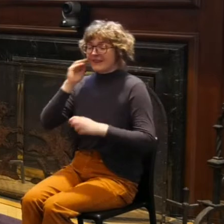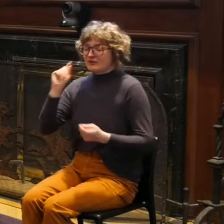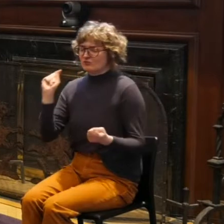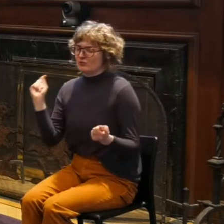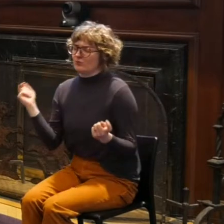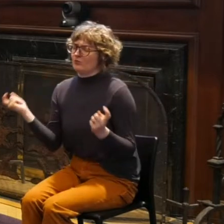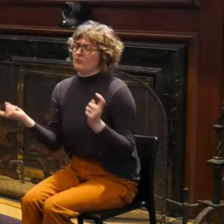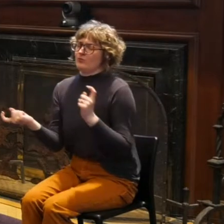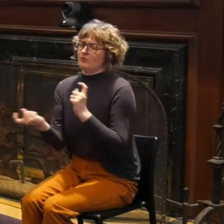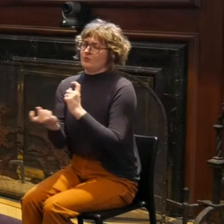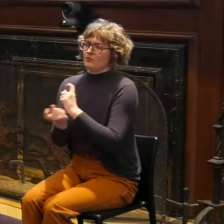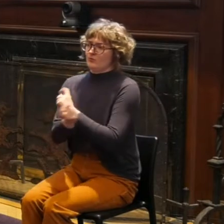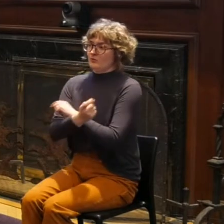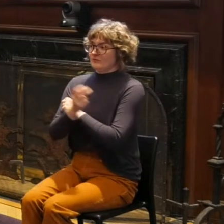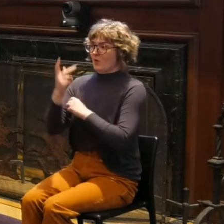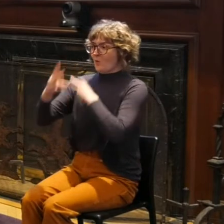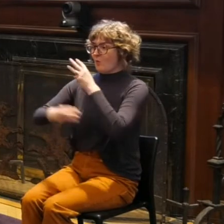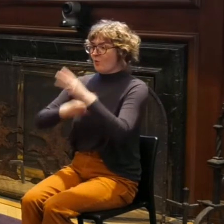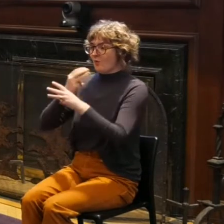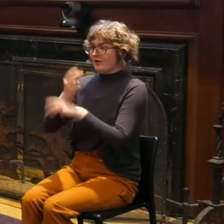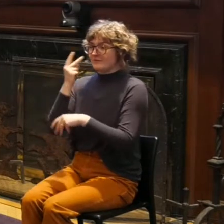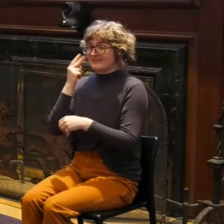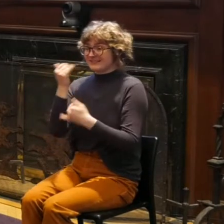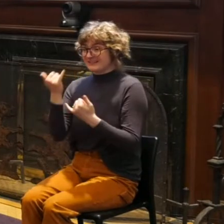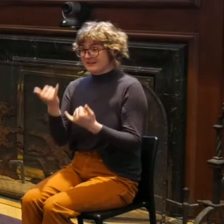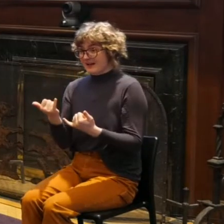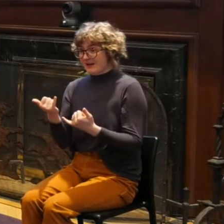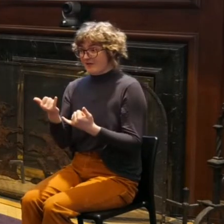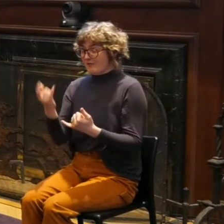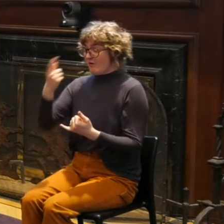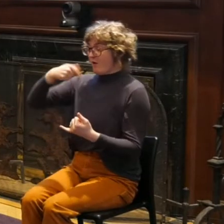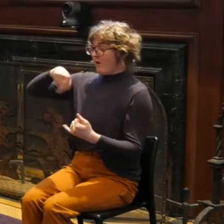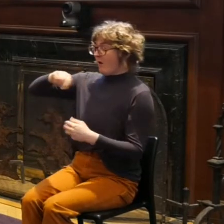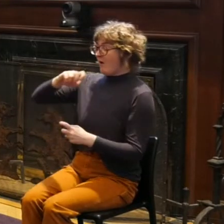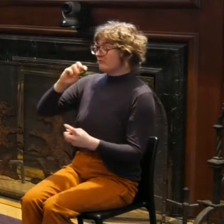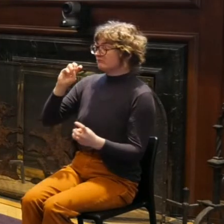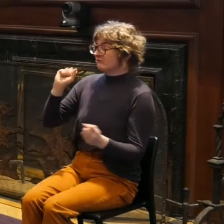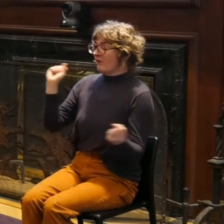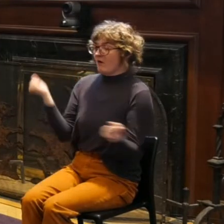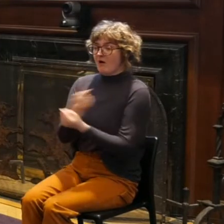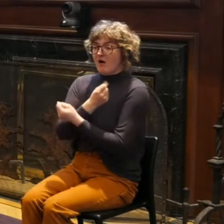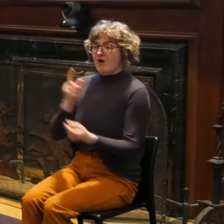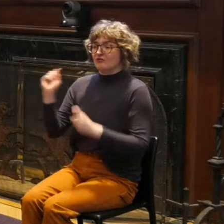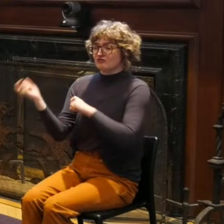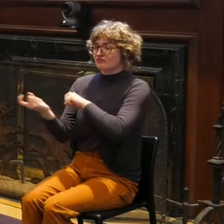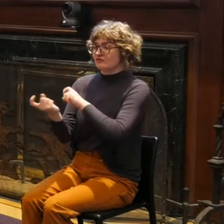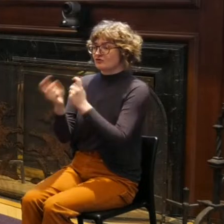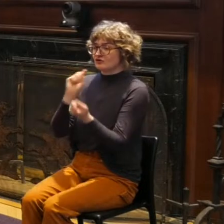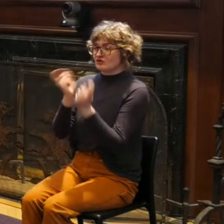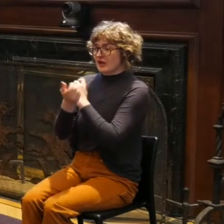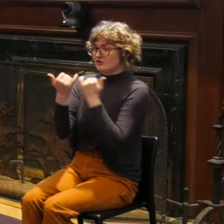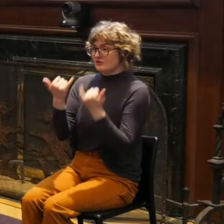because that's what I'm seeing now. It's all changed now.